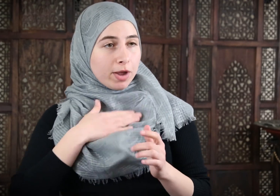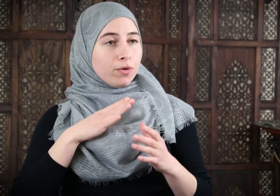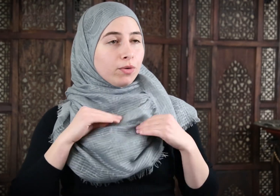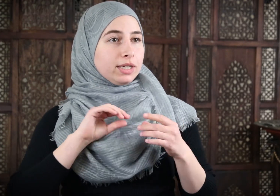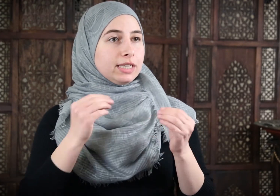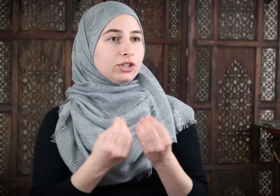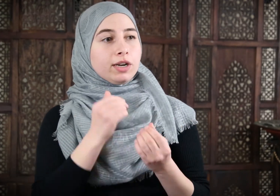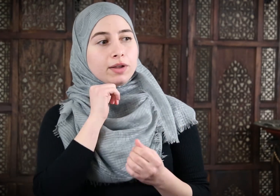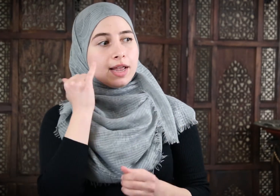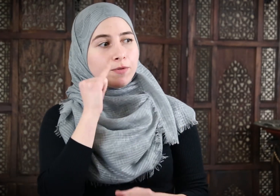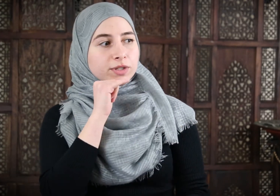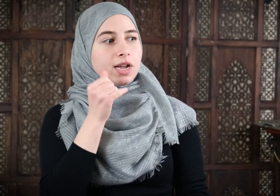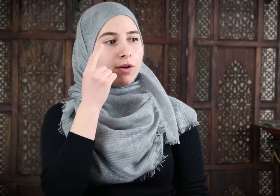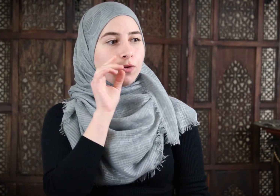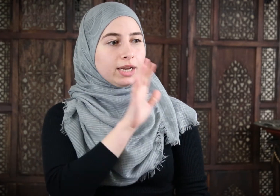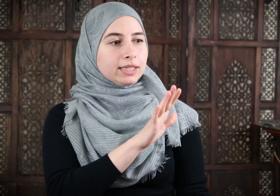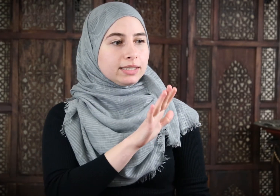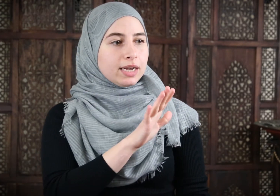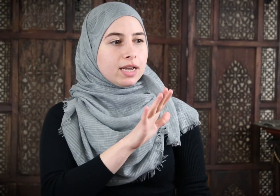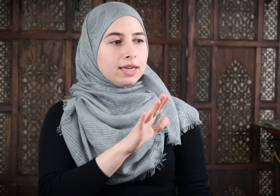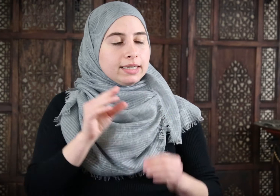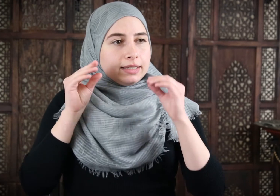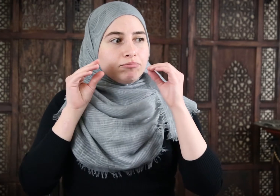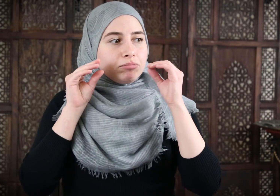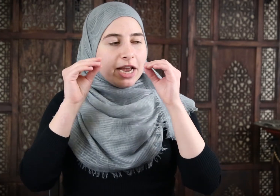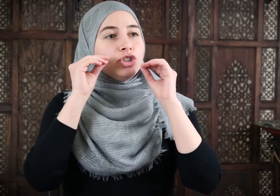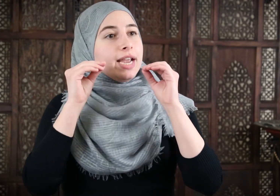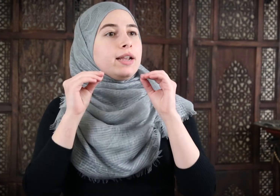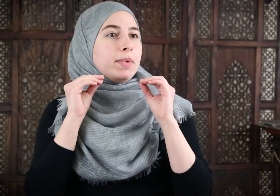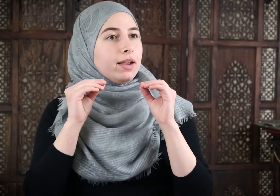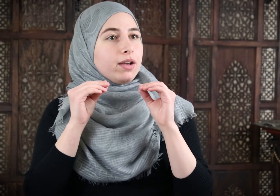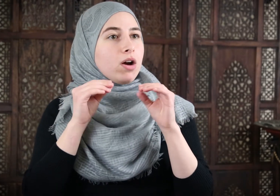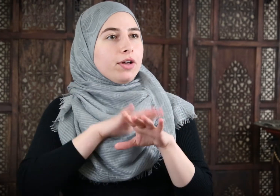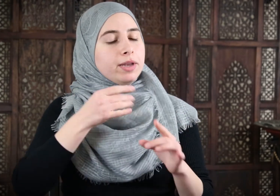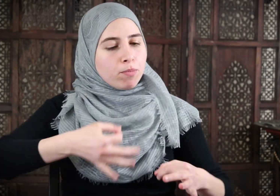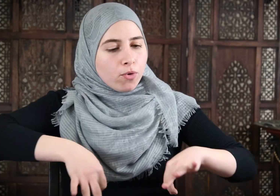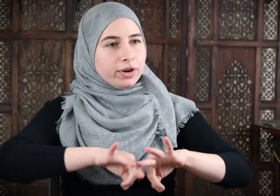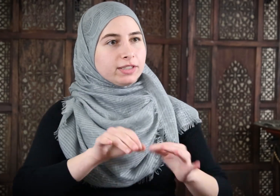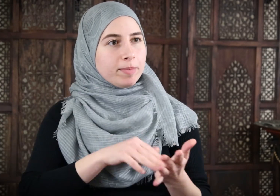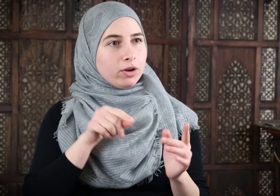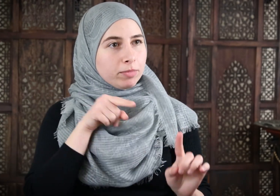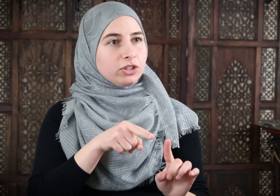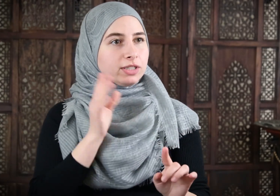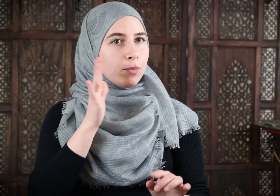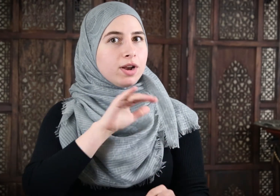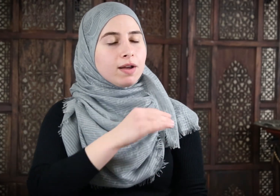own organization. And if it was not for his educating me on the importance of medical missions, I would never